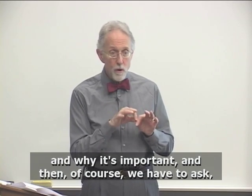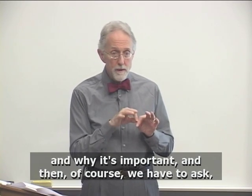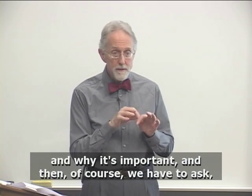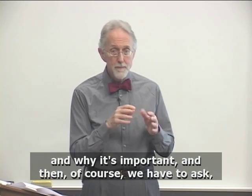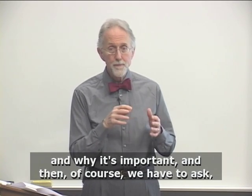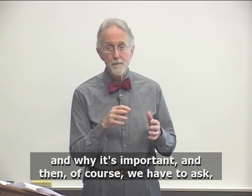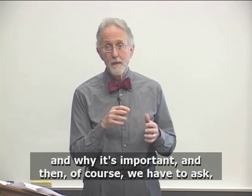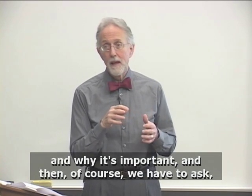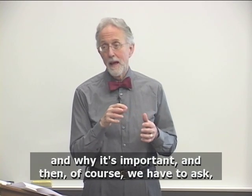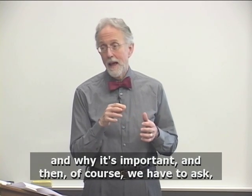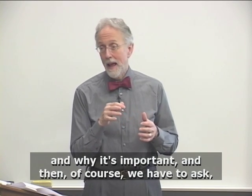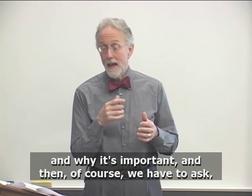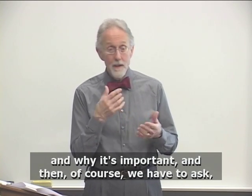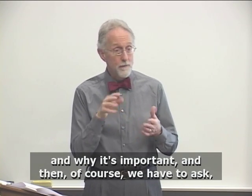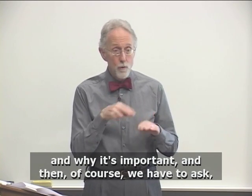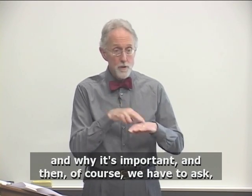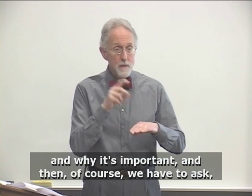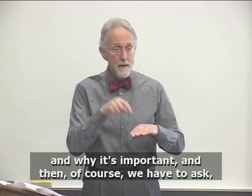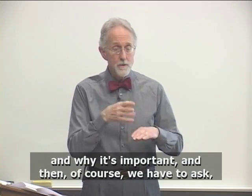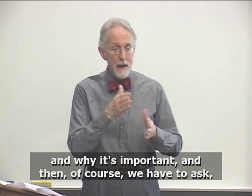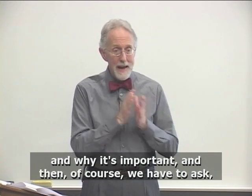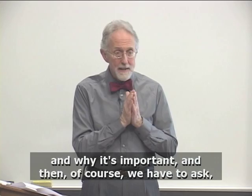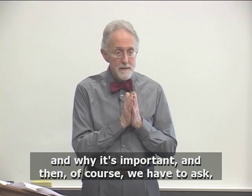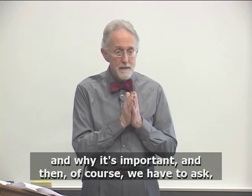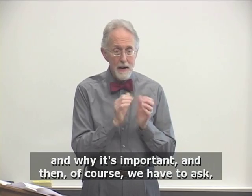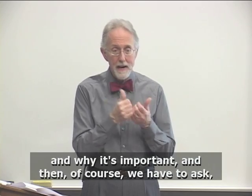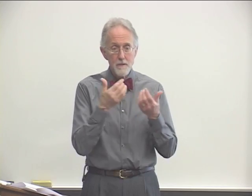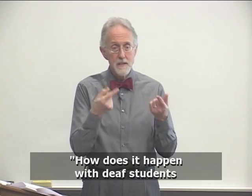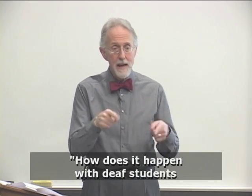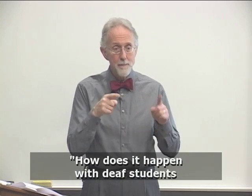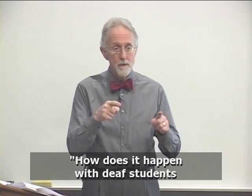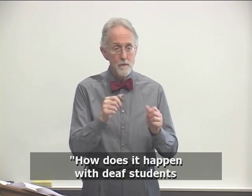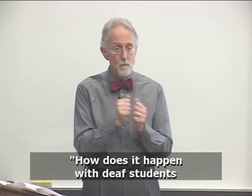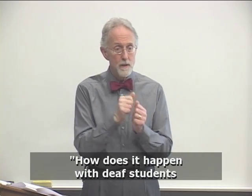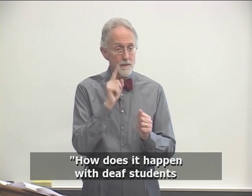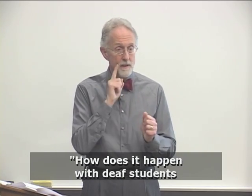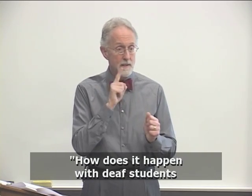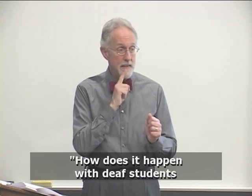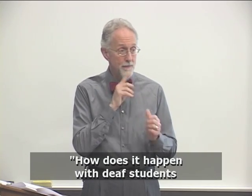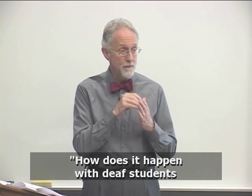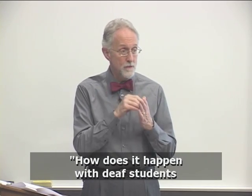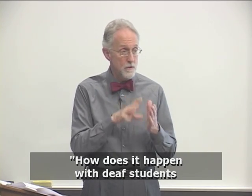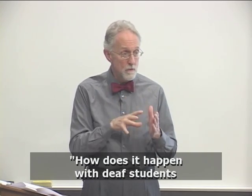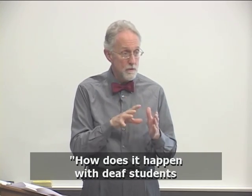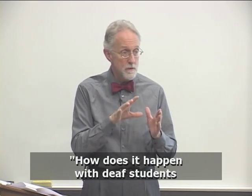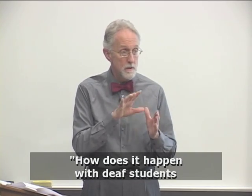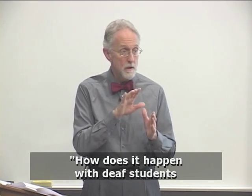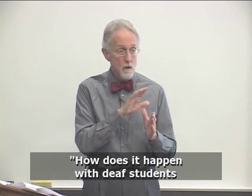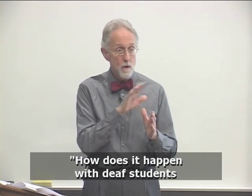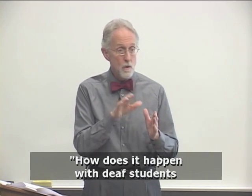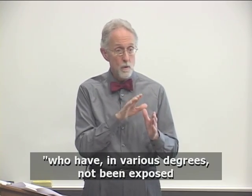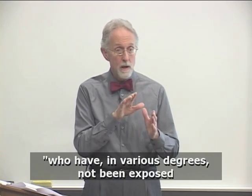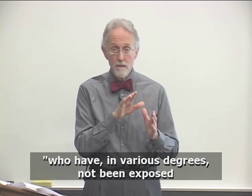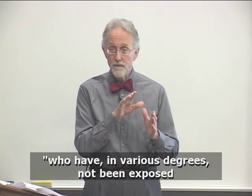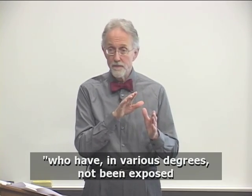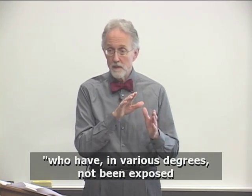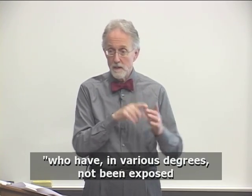important. And then, of course, we have to ask, how does it happen with deaf students who have,